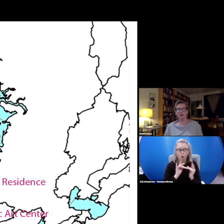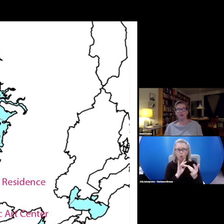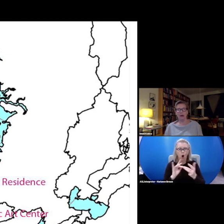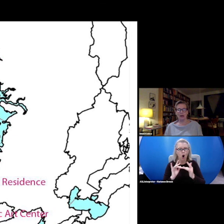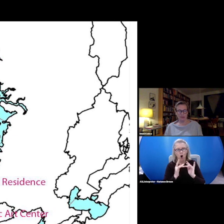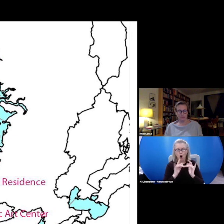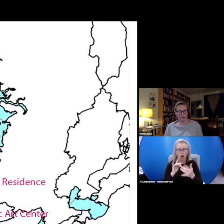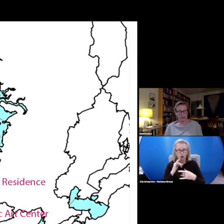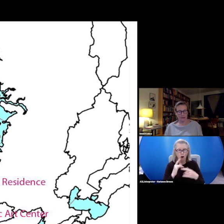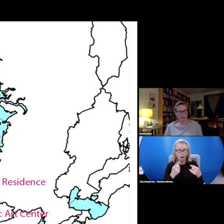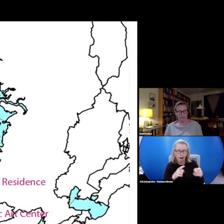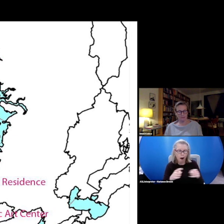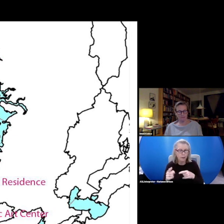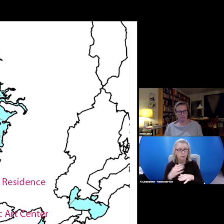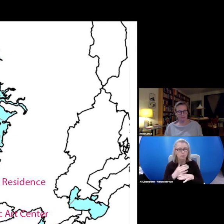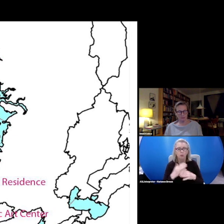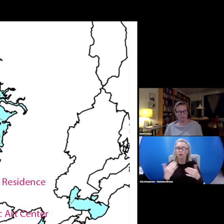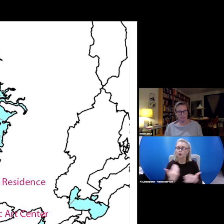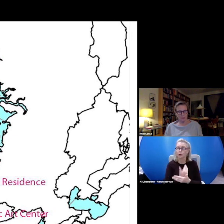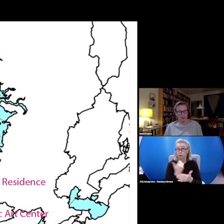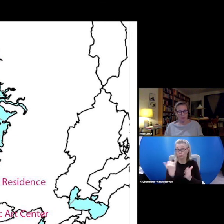among new artist residencies.